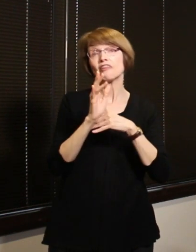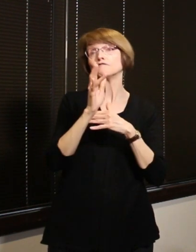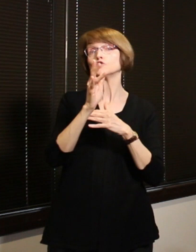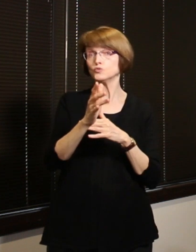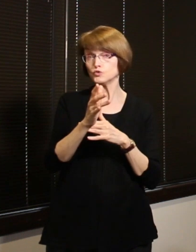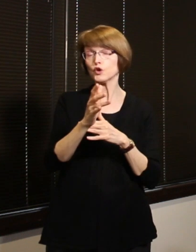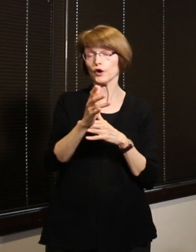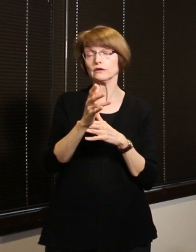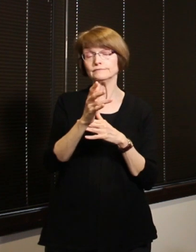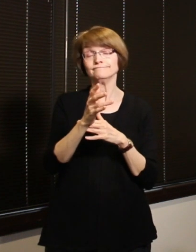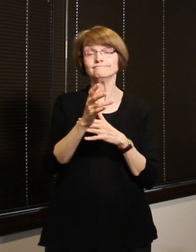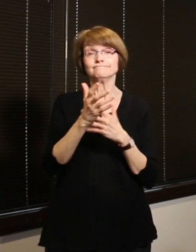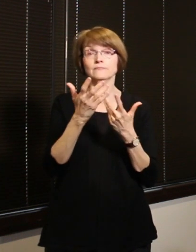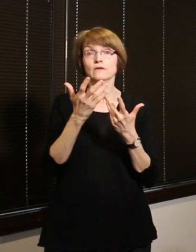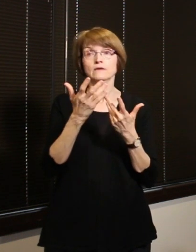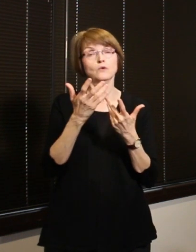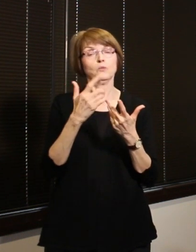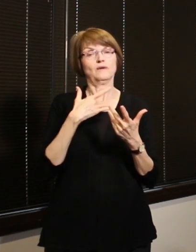will also,